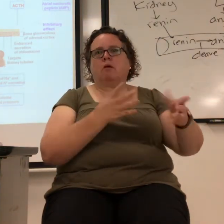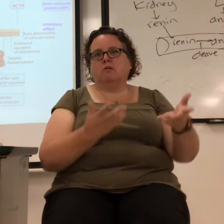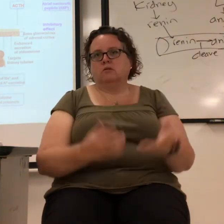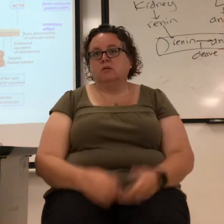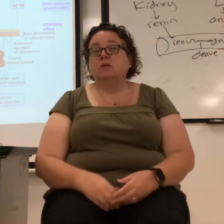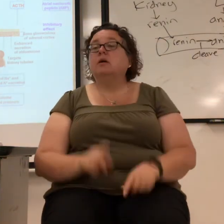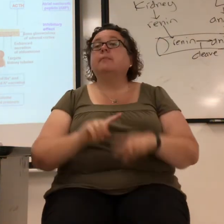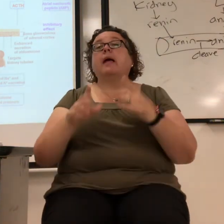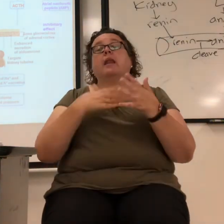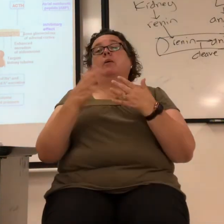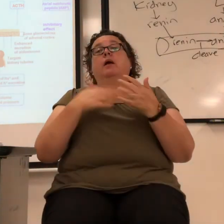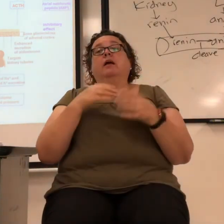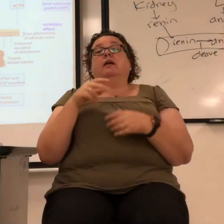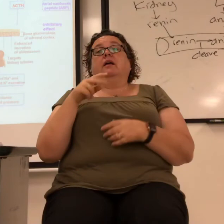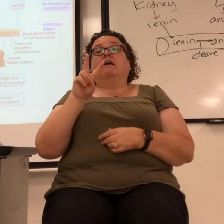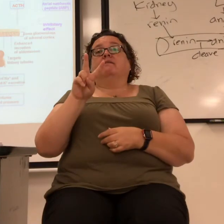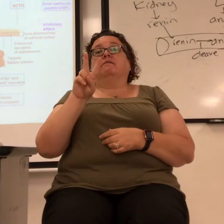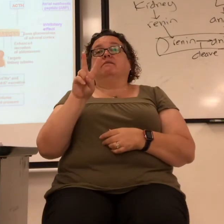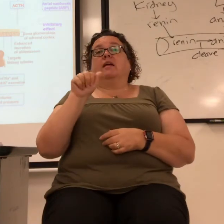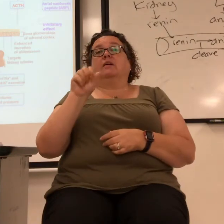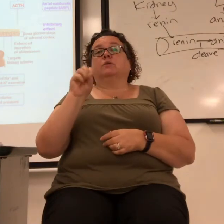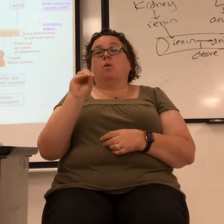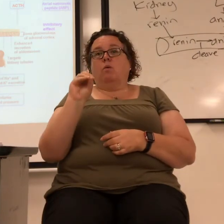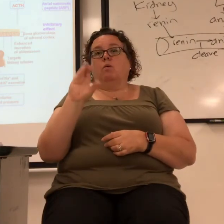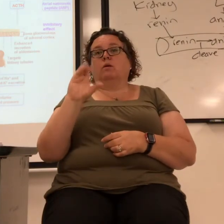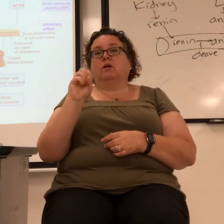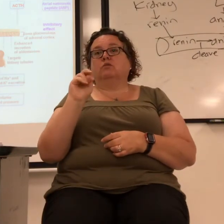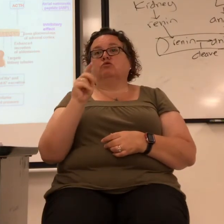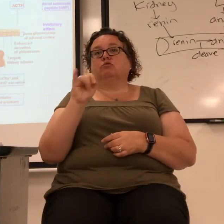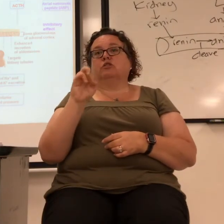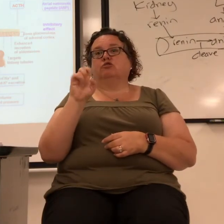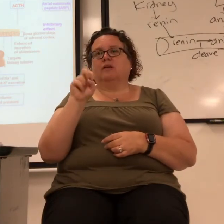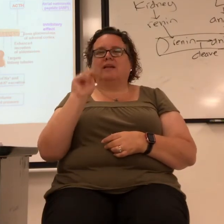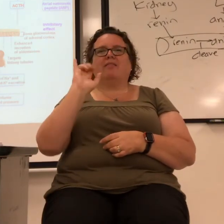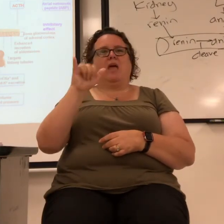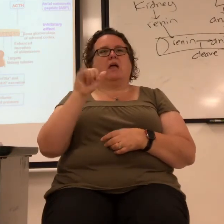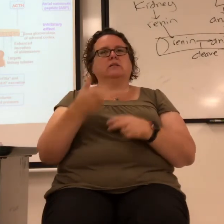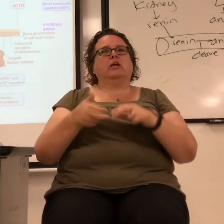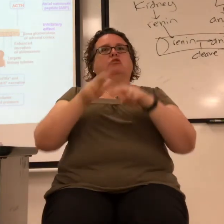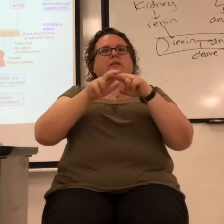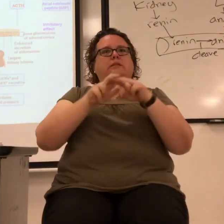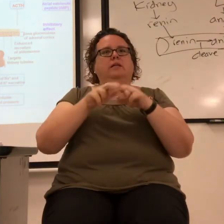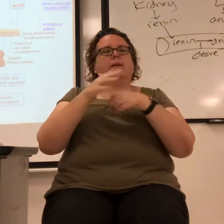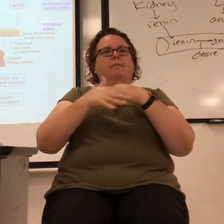Okay, but anyways, vasoconstriction increases blood pressure. That's basically what I want you to know.